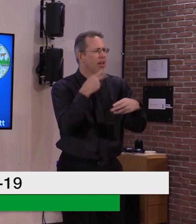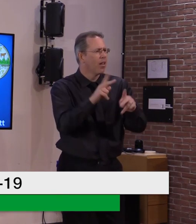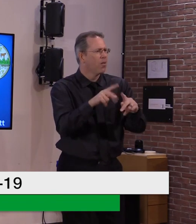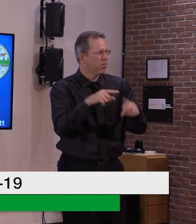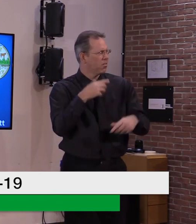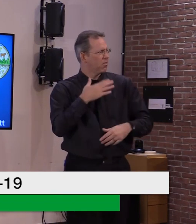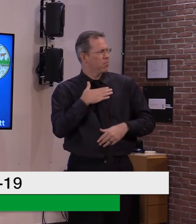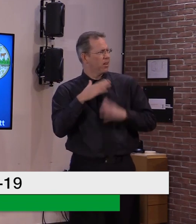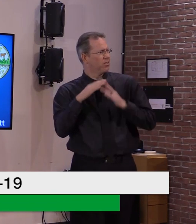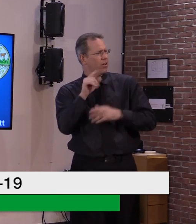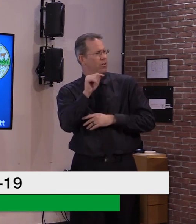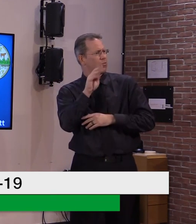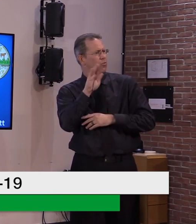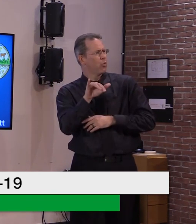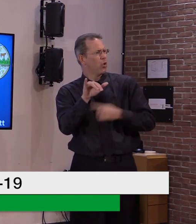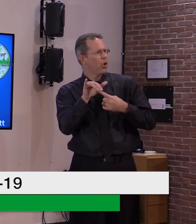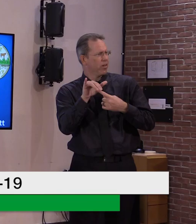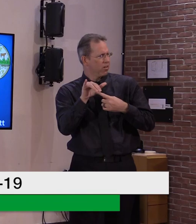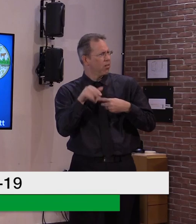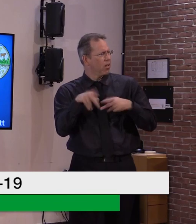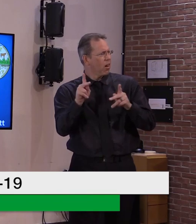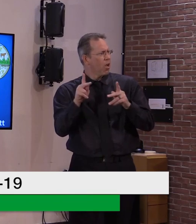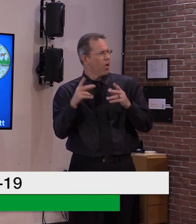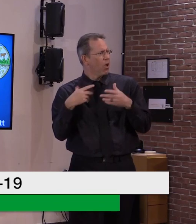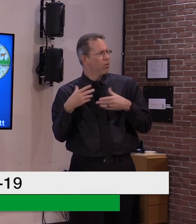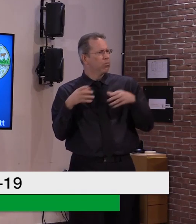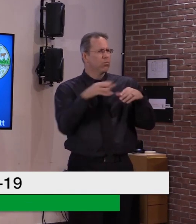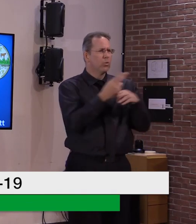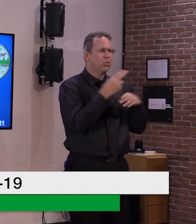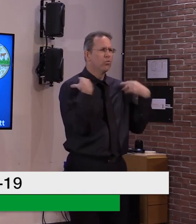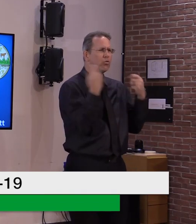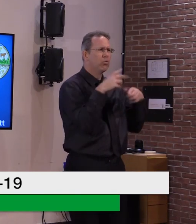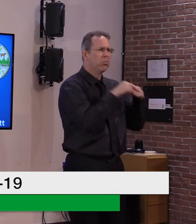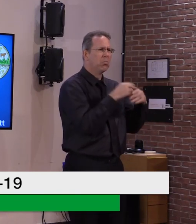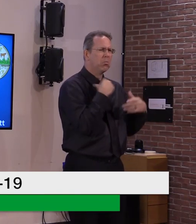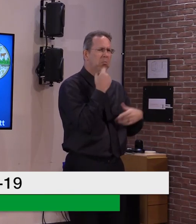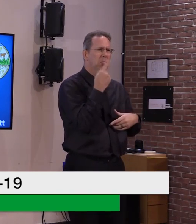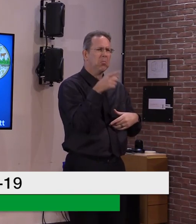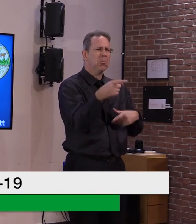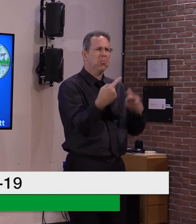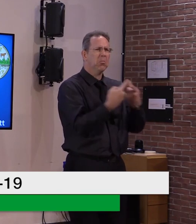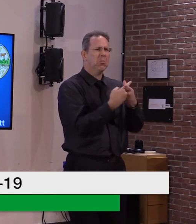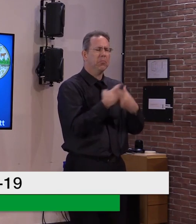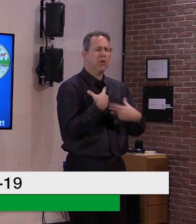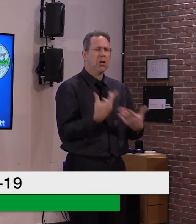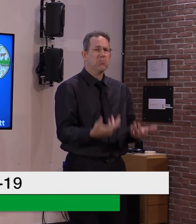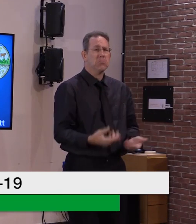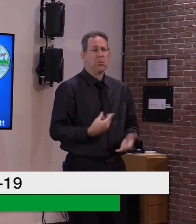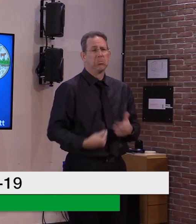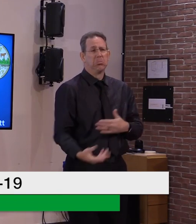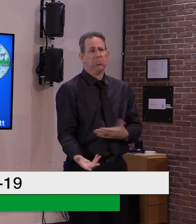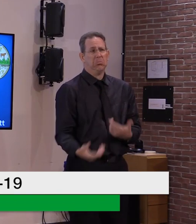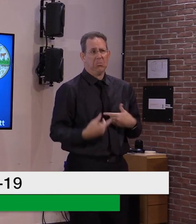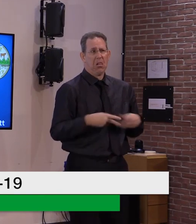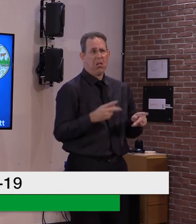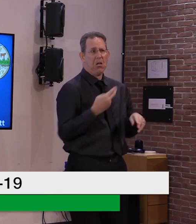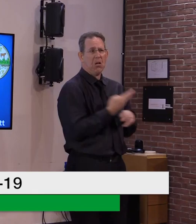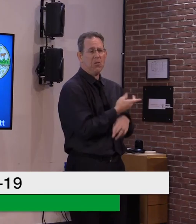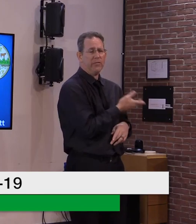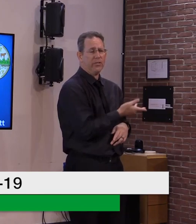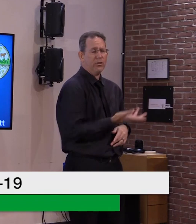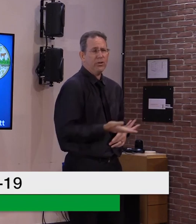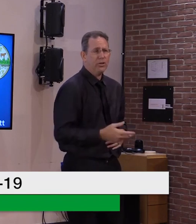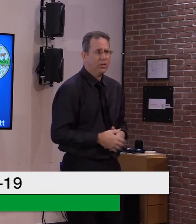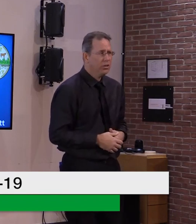yeah i don't think it says i don't think it's specific to the to those situations because in berlin where i live they have it in the